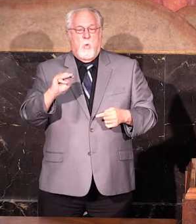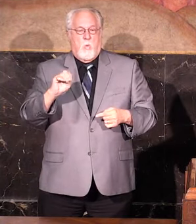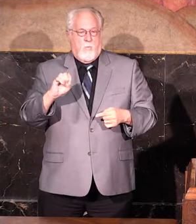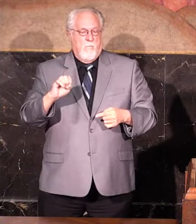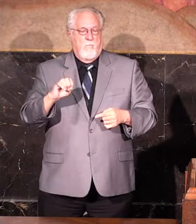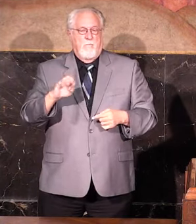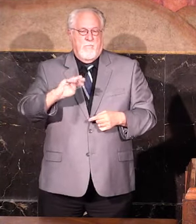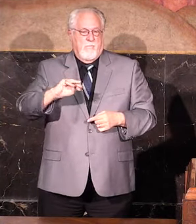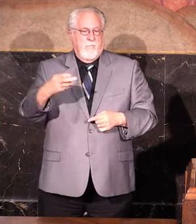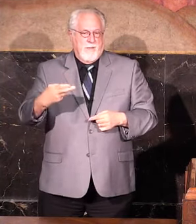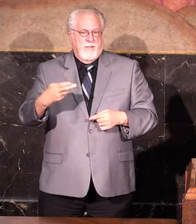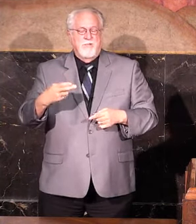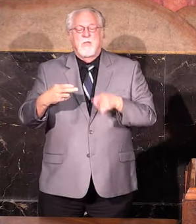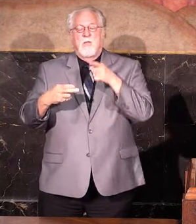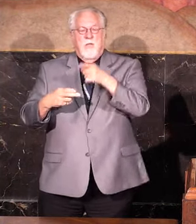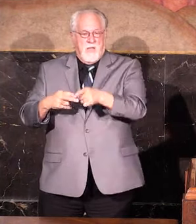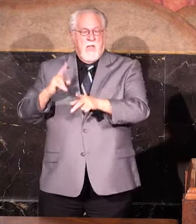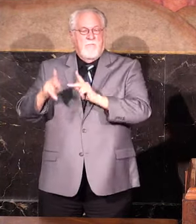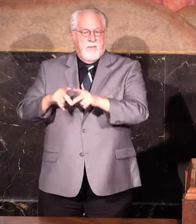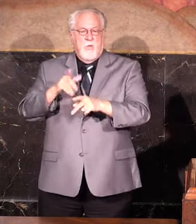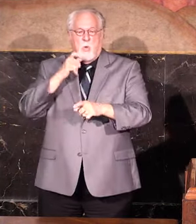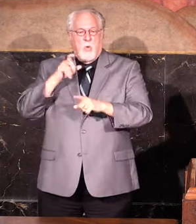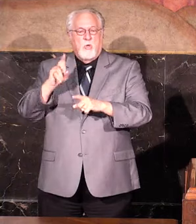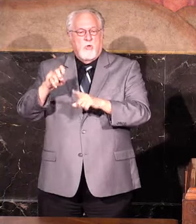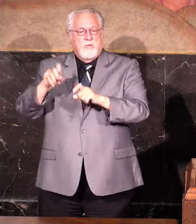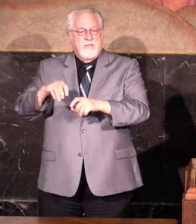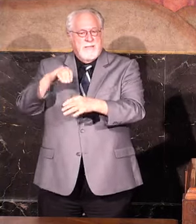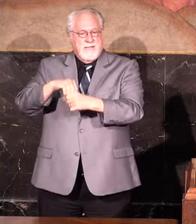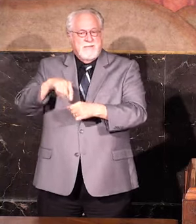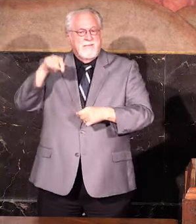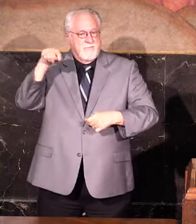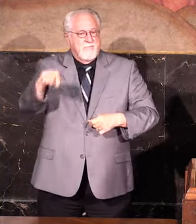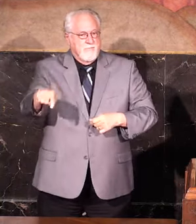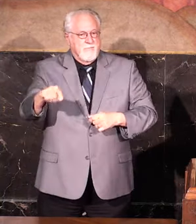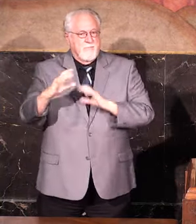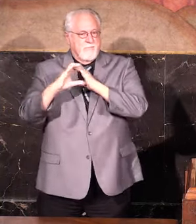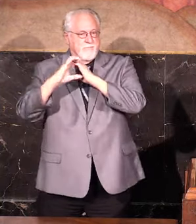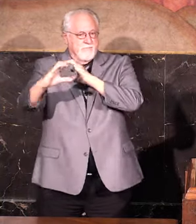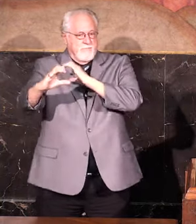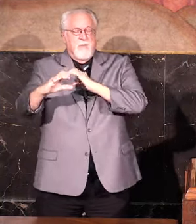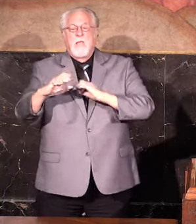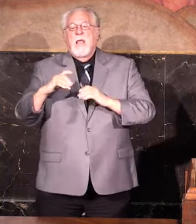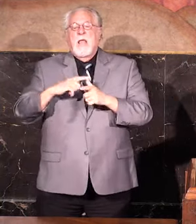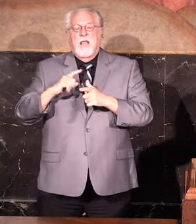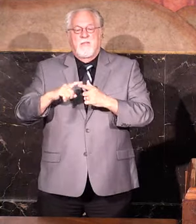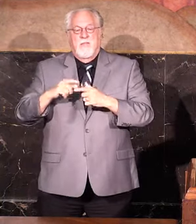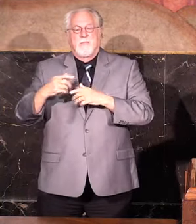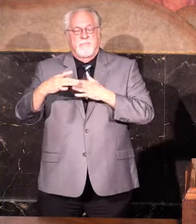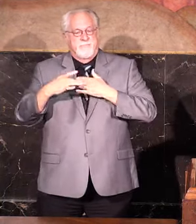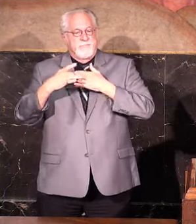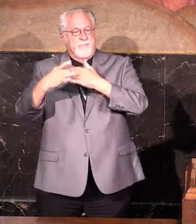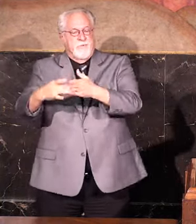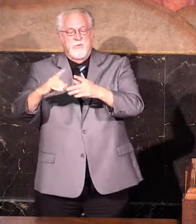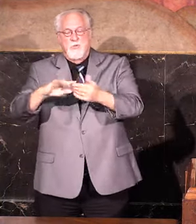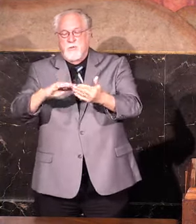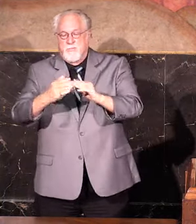with the people who can conduct the testing and all the test collection kits and so forth. They go to a